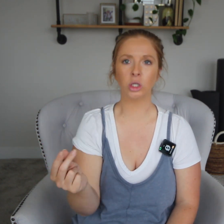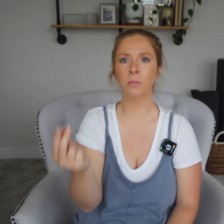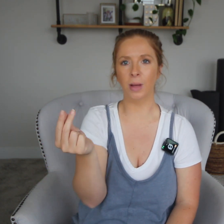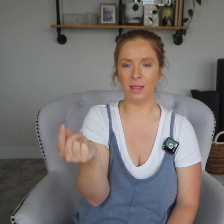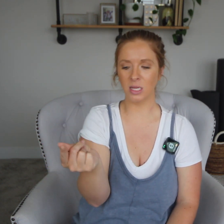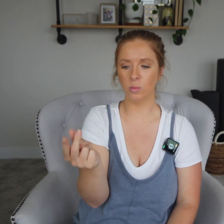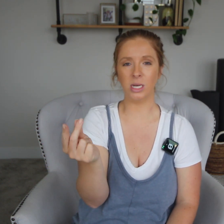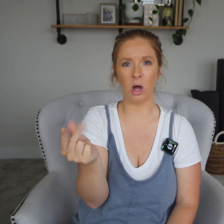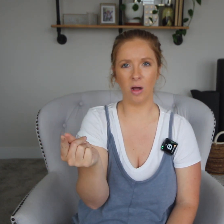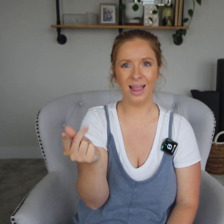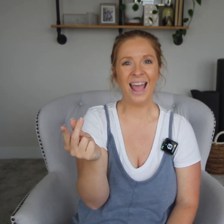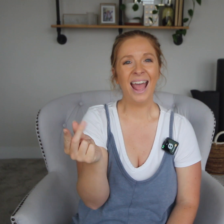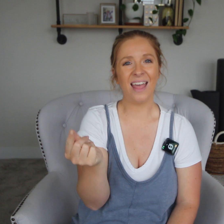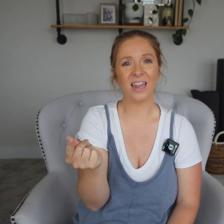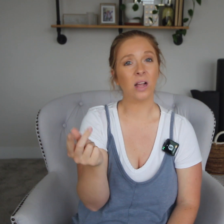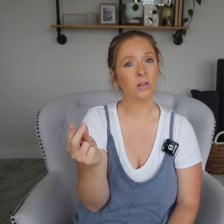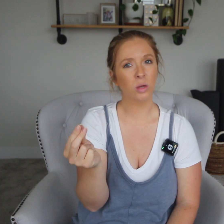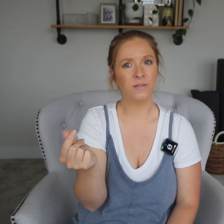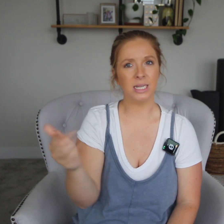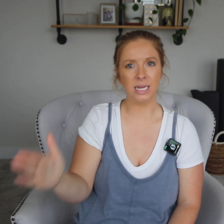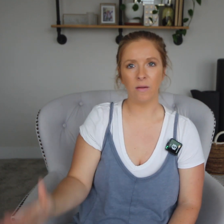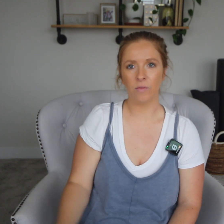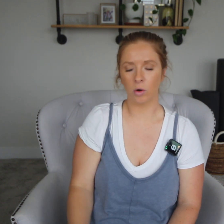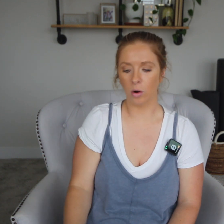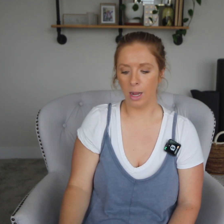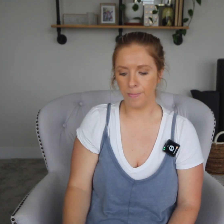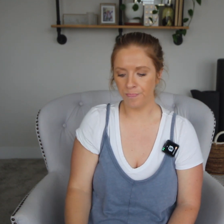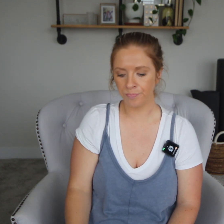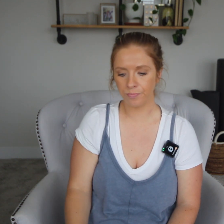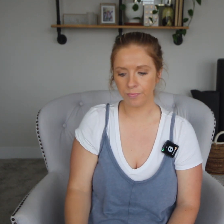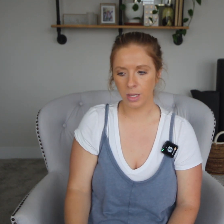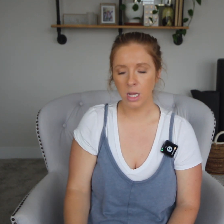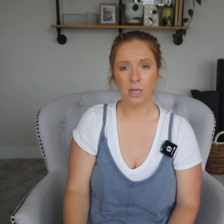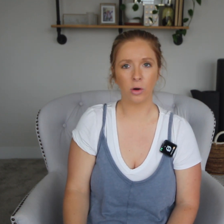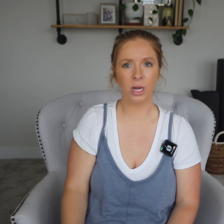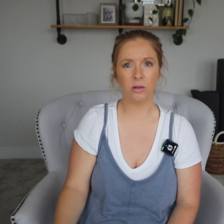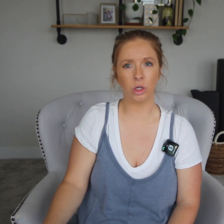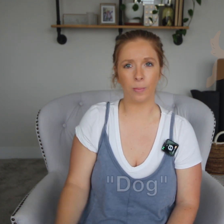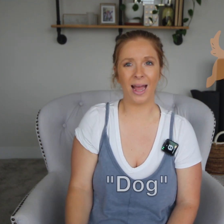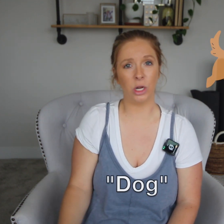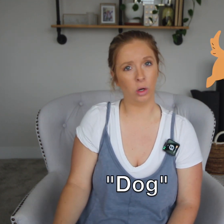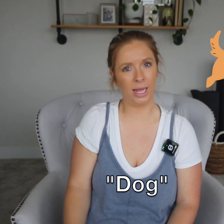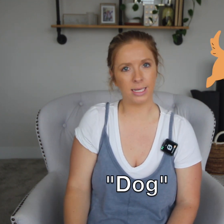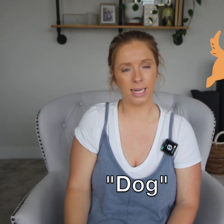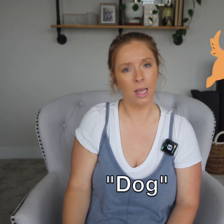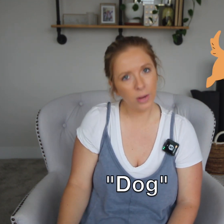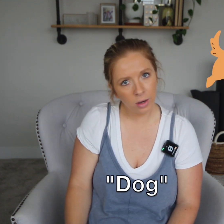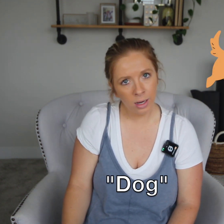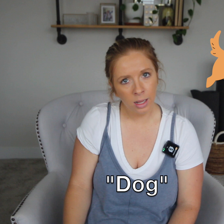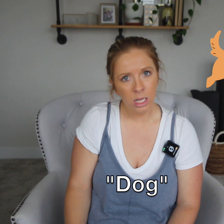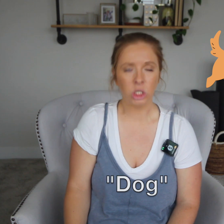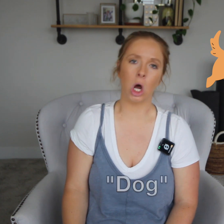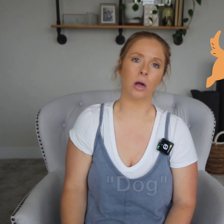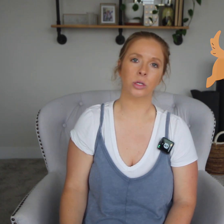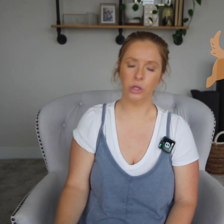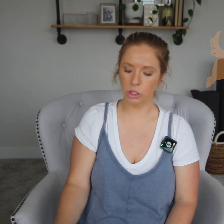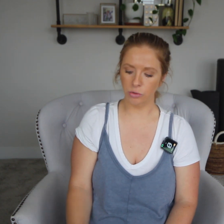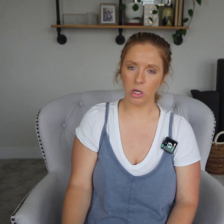motion, but this will be dog. And then I also have seen for younger kiddos like patting your legs, like come here, dog. So you could do dog